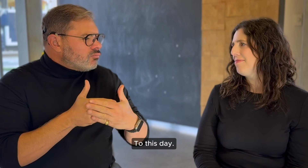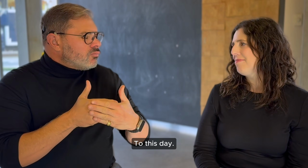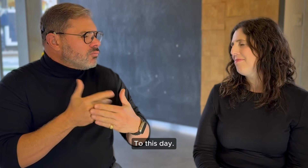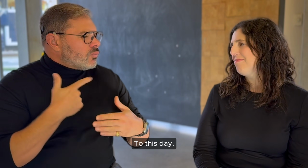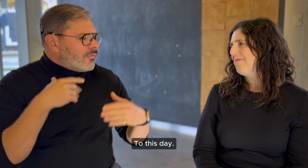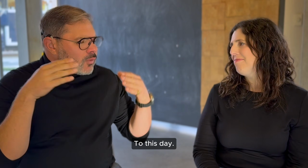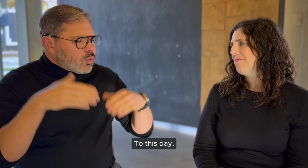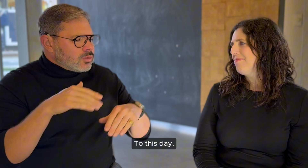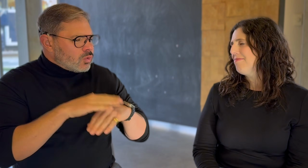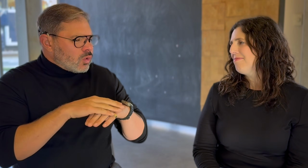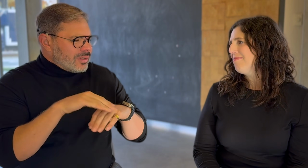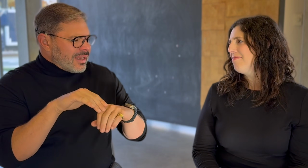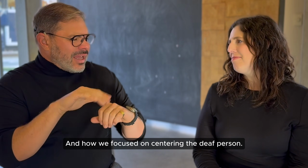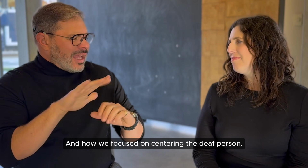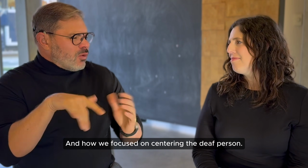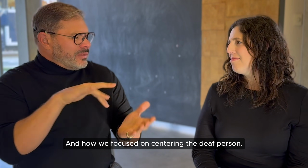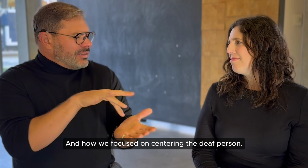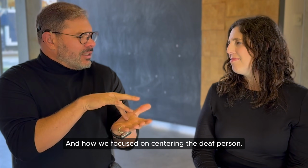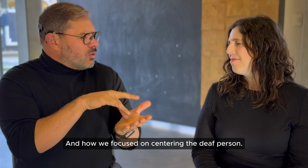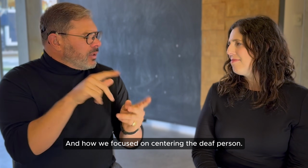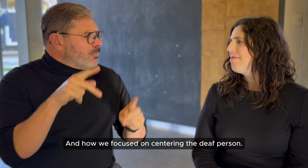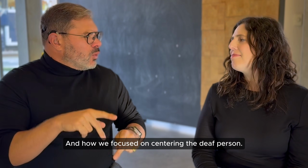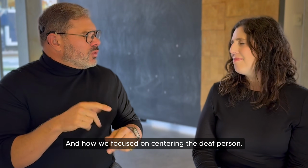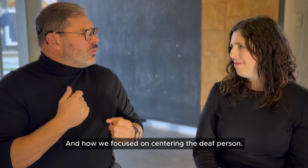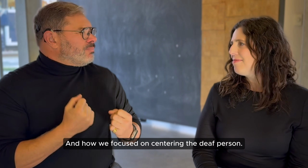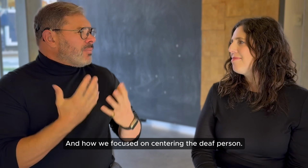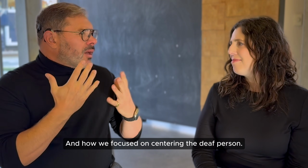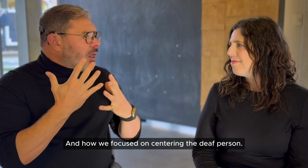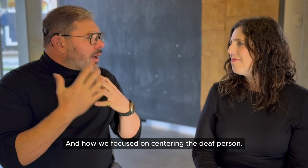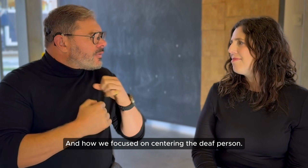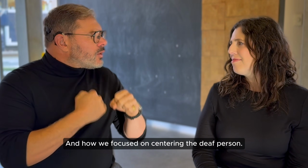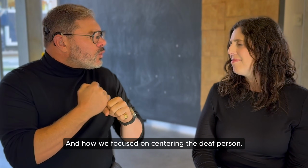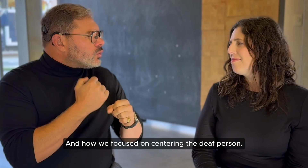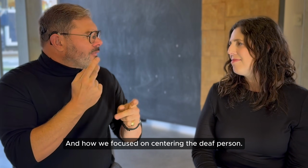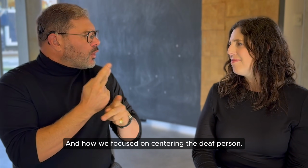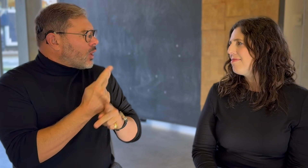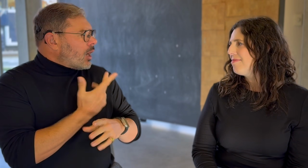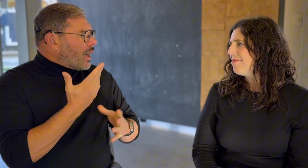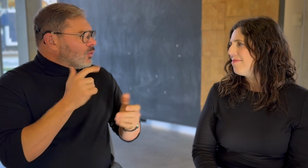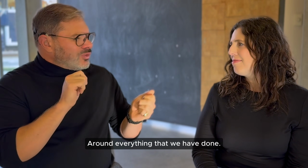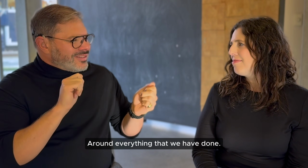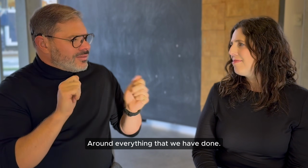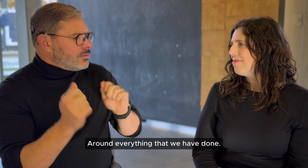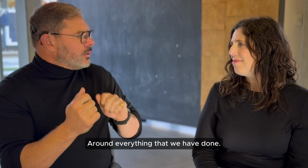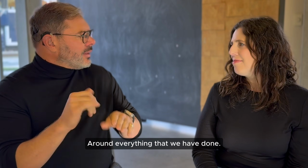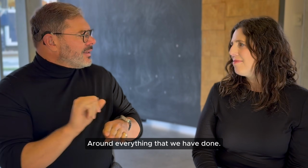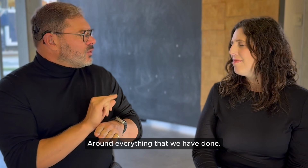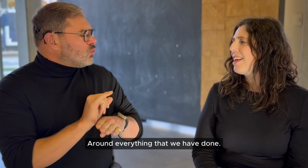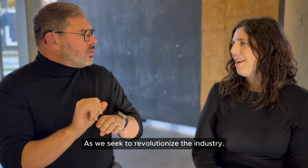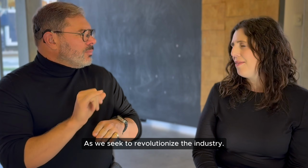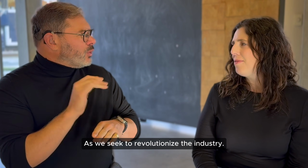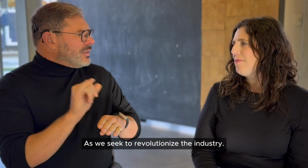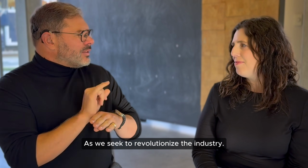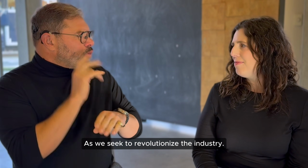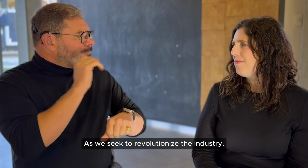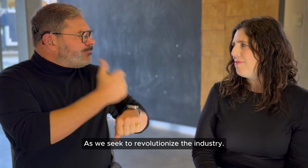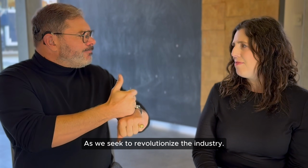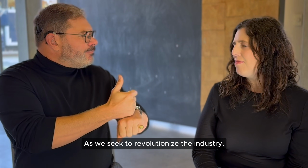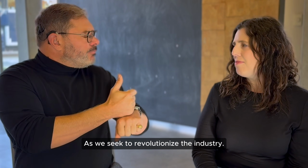this day and how we focused on centering the deaf person around everything that we've done as we seek to revolutionize the